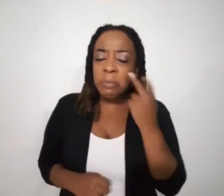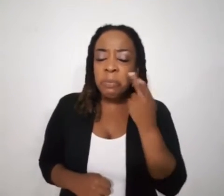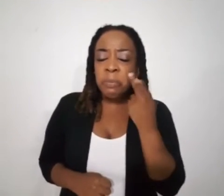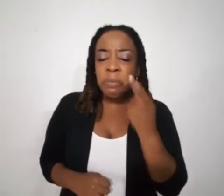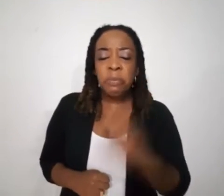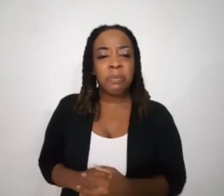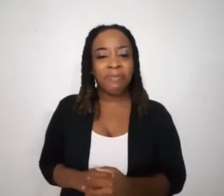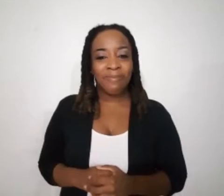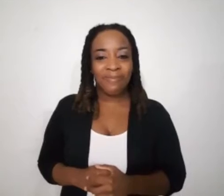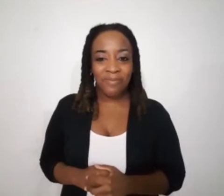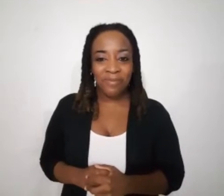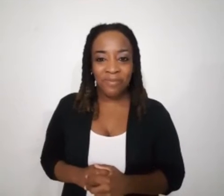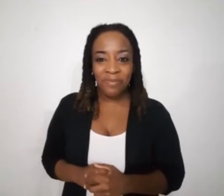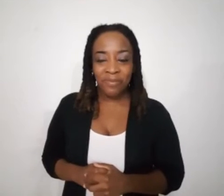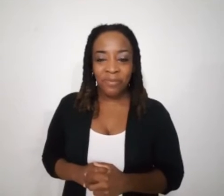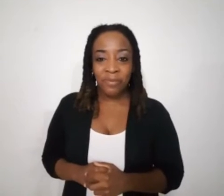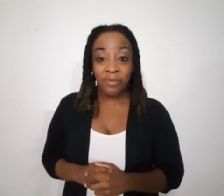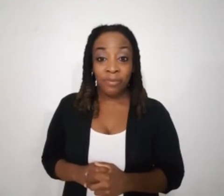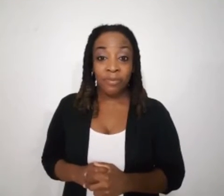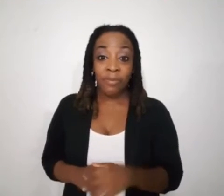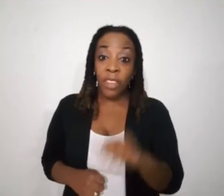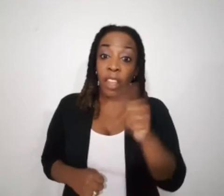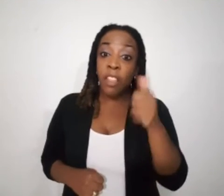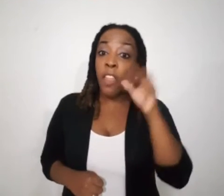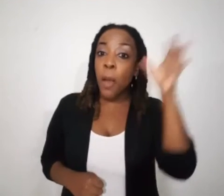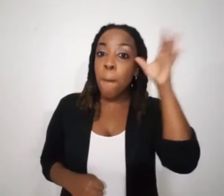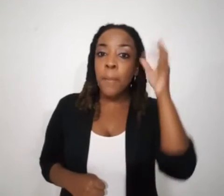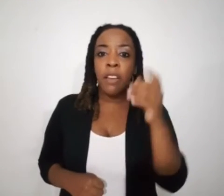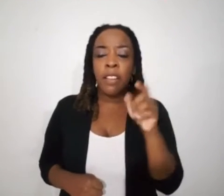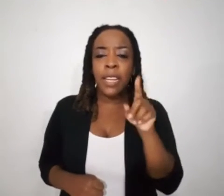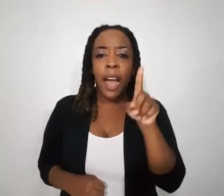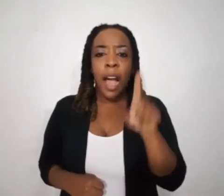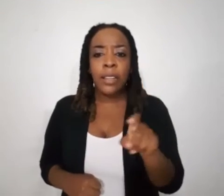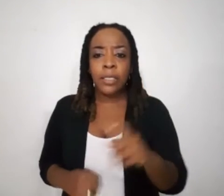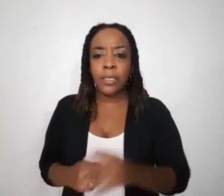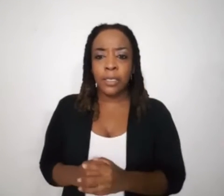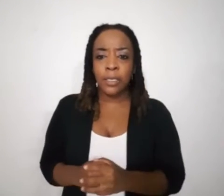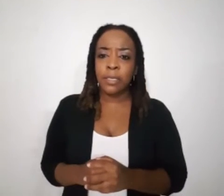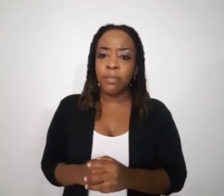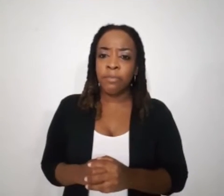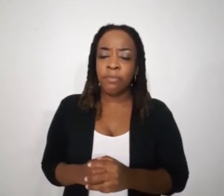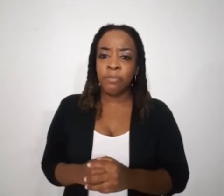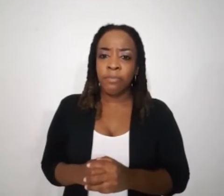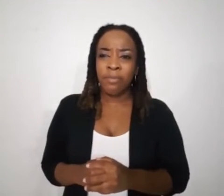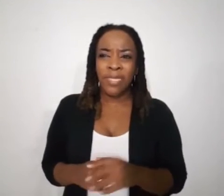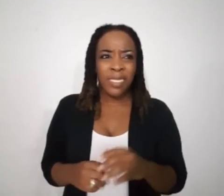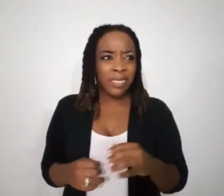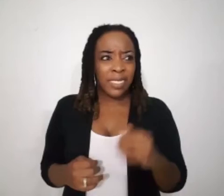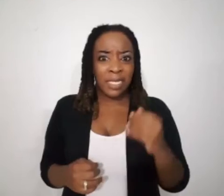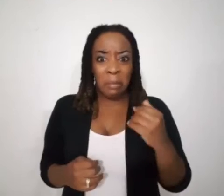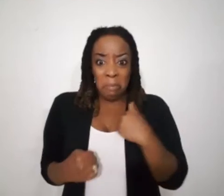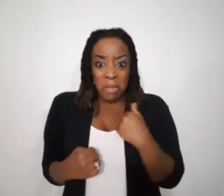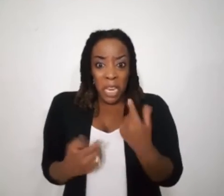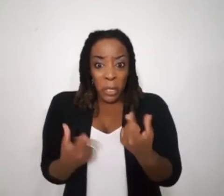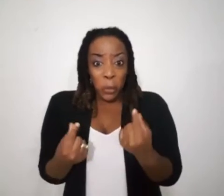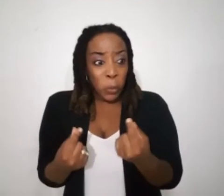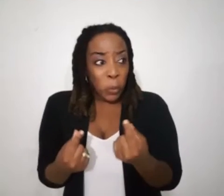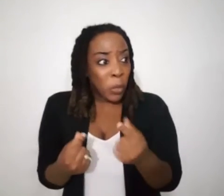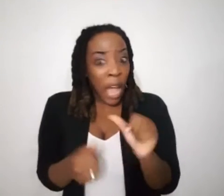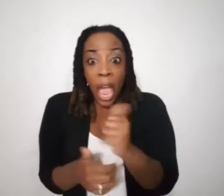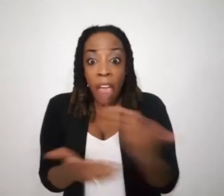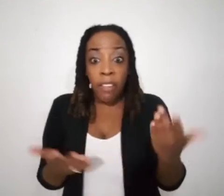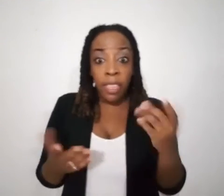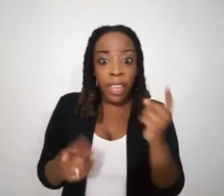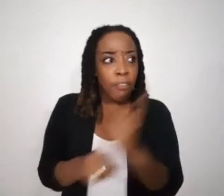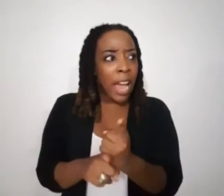So a parent asked, how will I know if I'm doing everything right? You will know you're doing everything